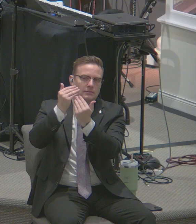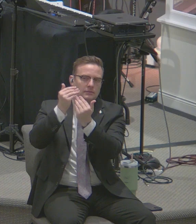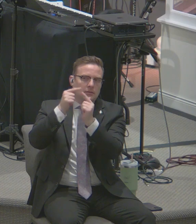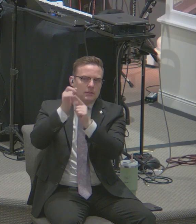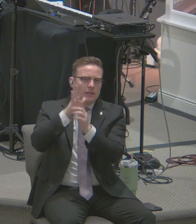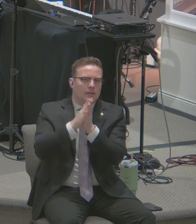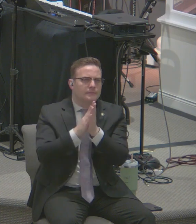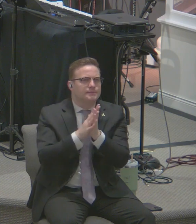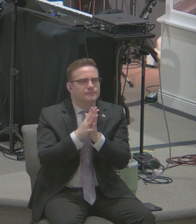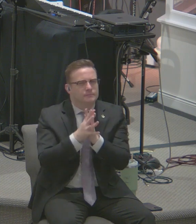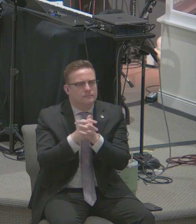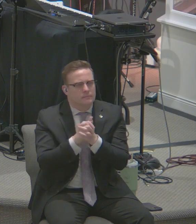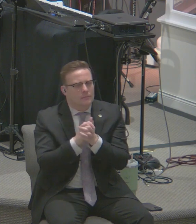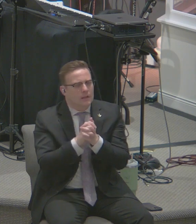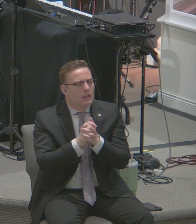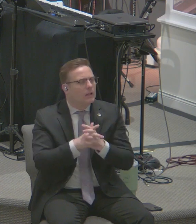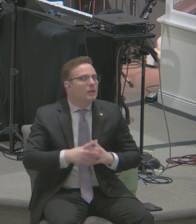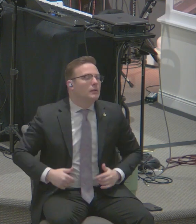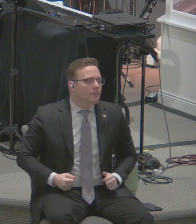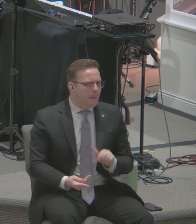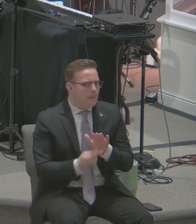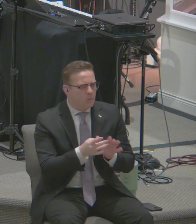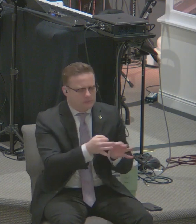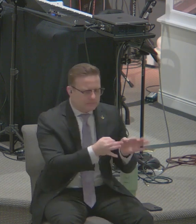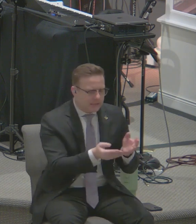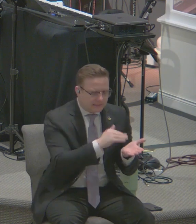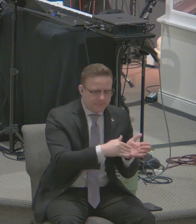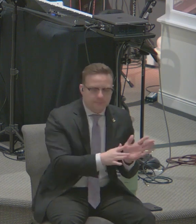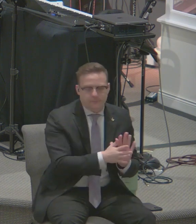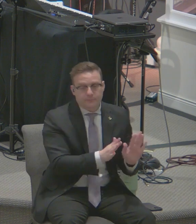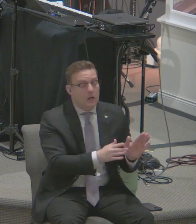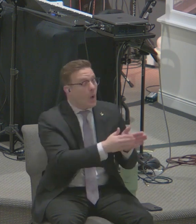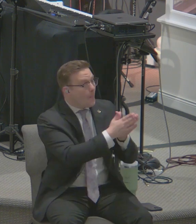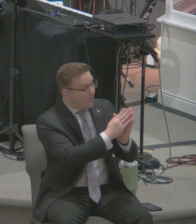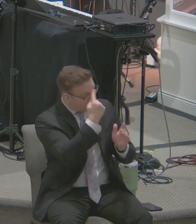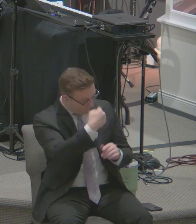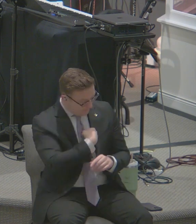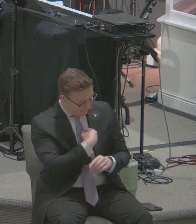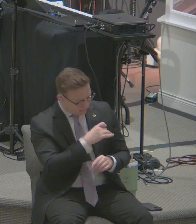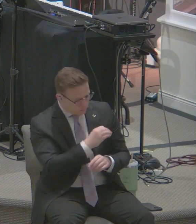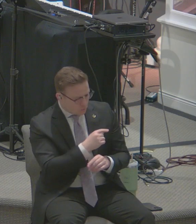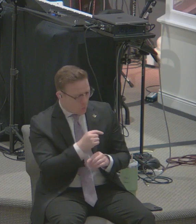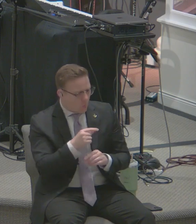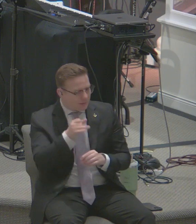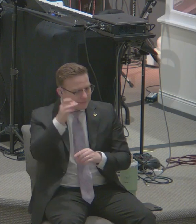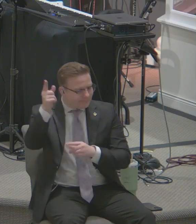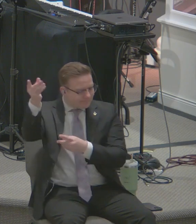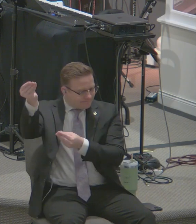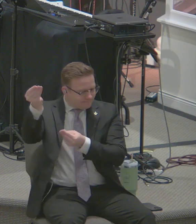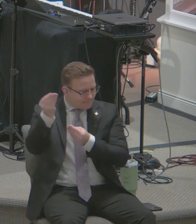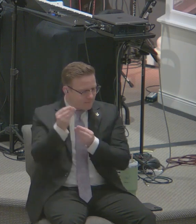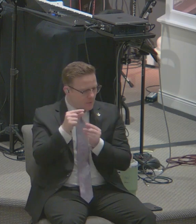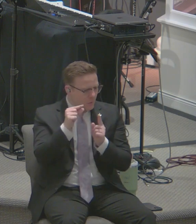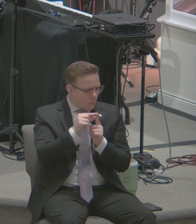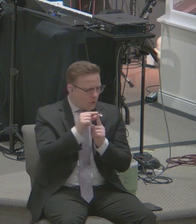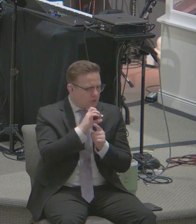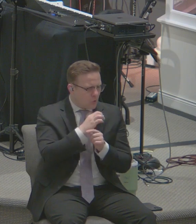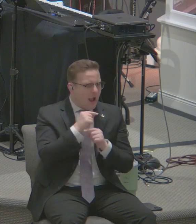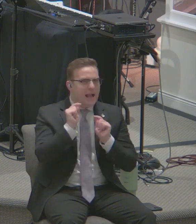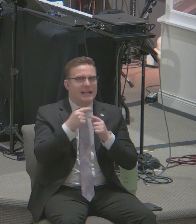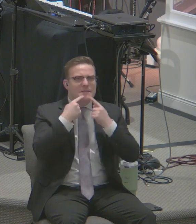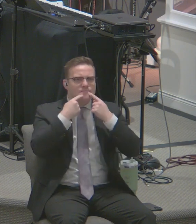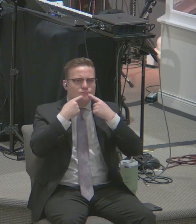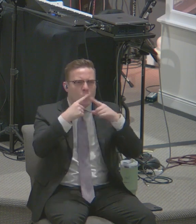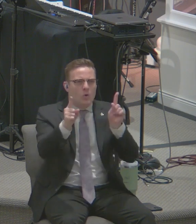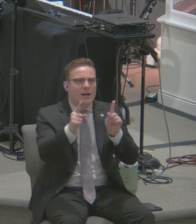He also told the Ephesians church, 6:19, also pray for me that words may be given to me in opening my mouth boldly